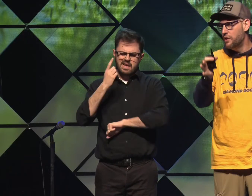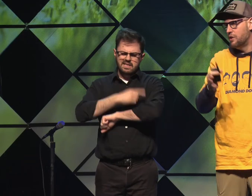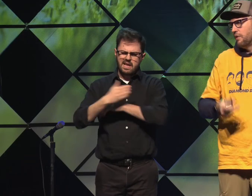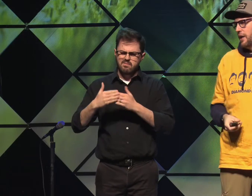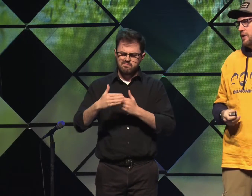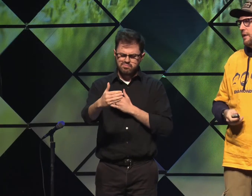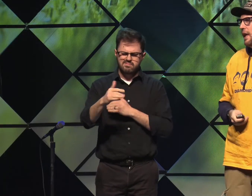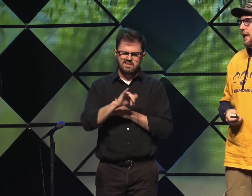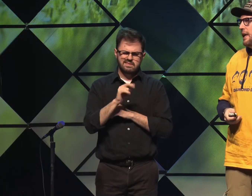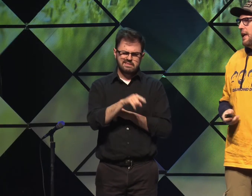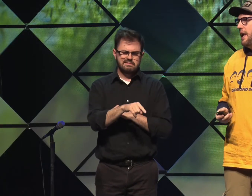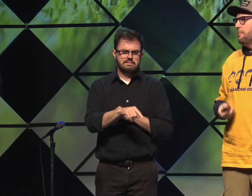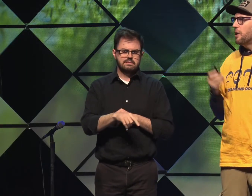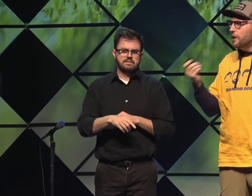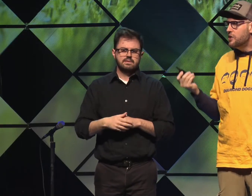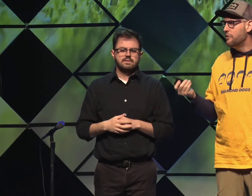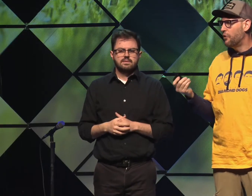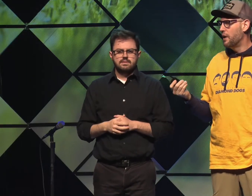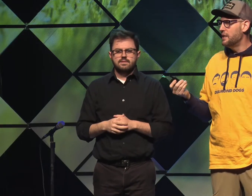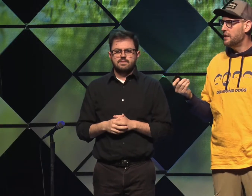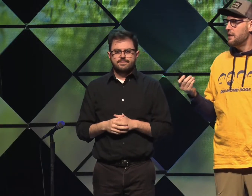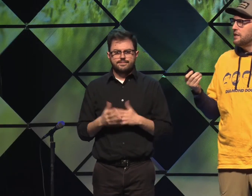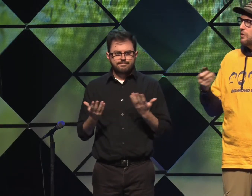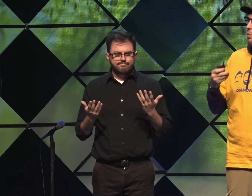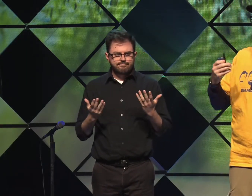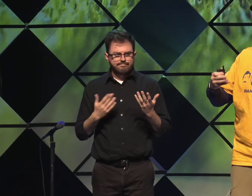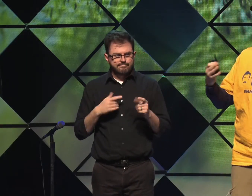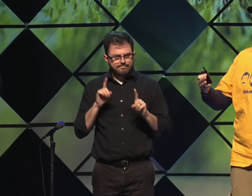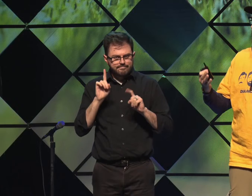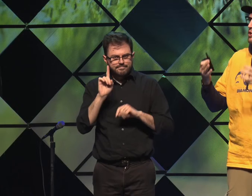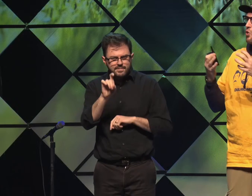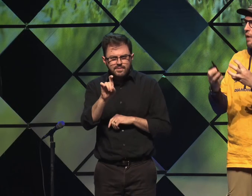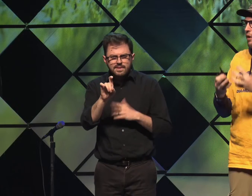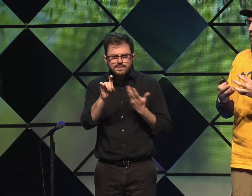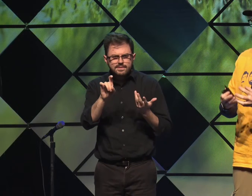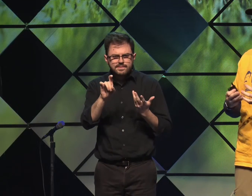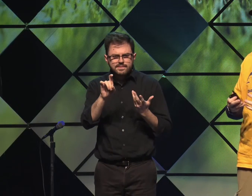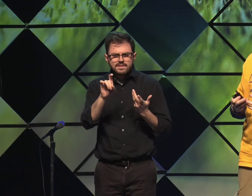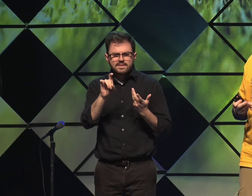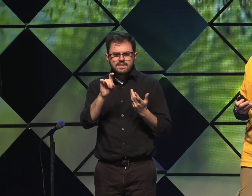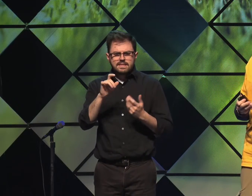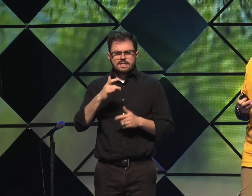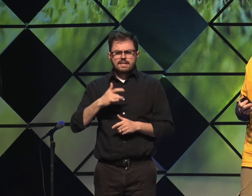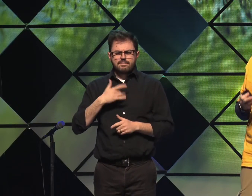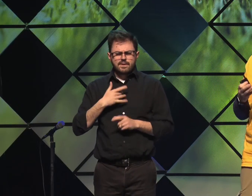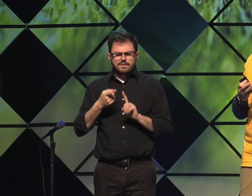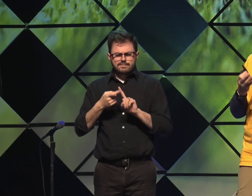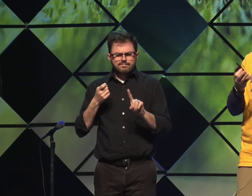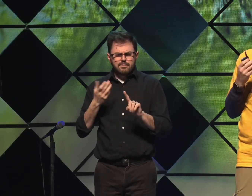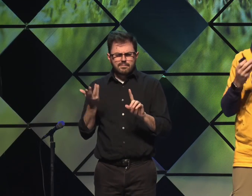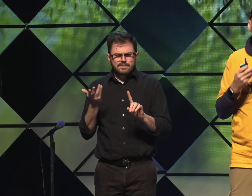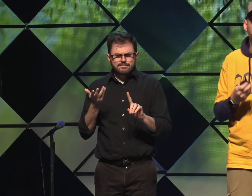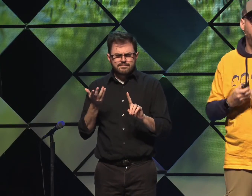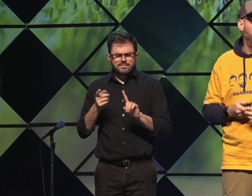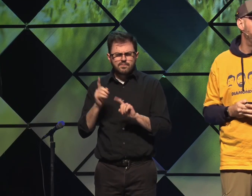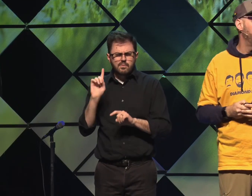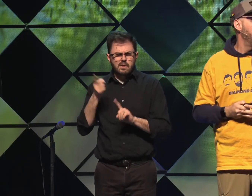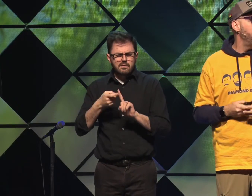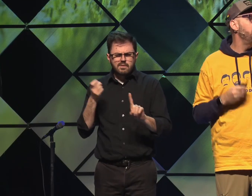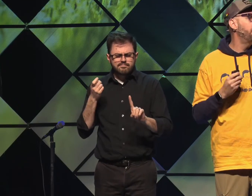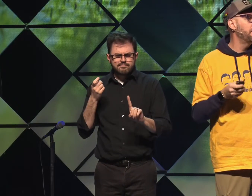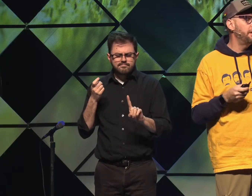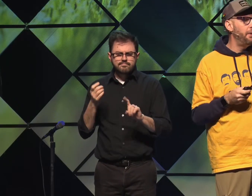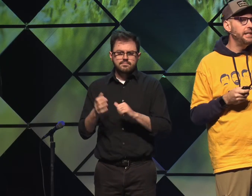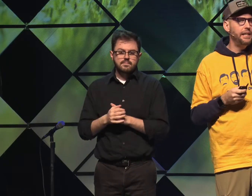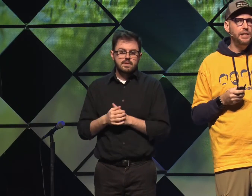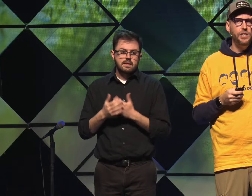in a certain direction. And my question for us is, what are feelings grounded in, right? Where do they come from?